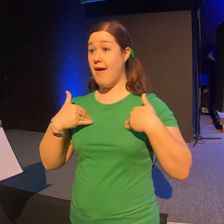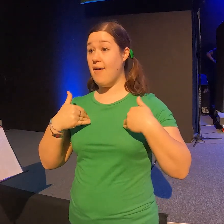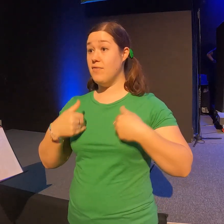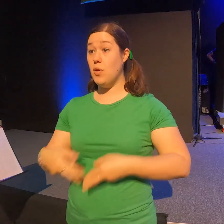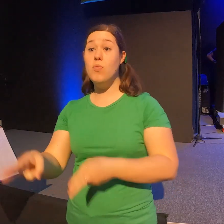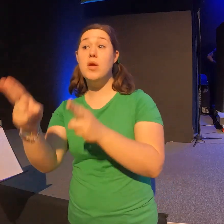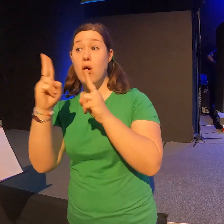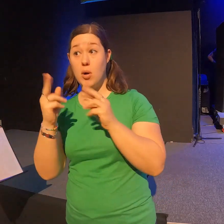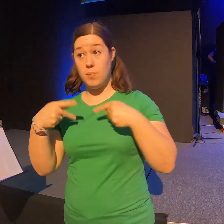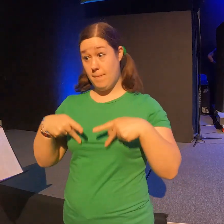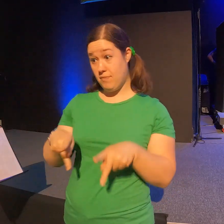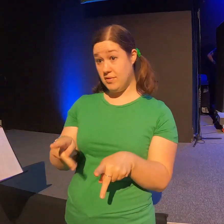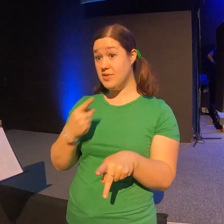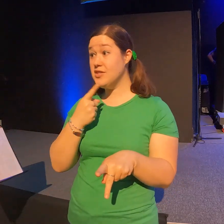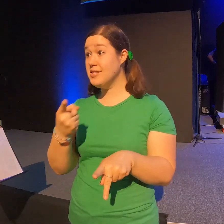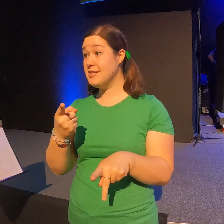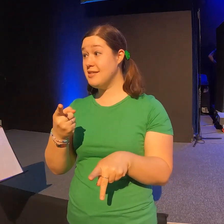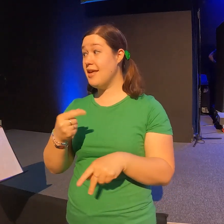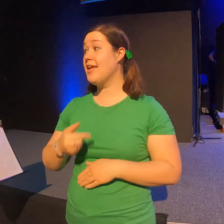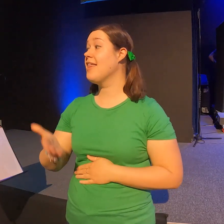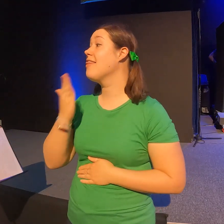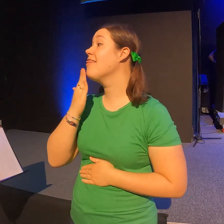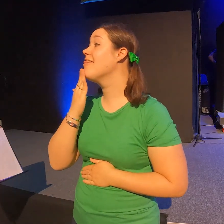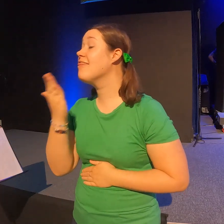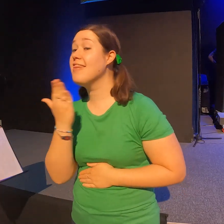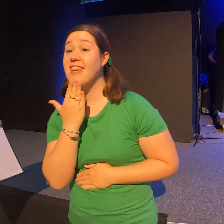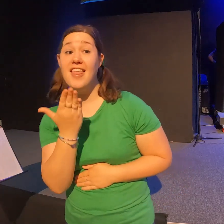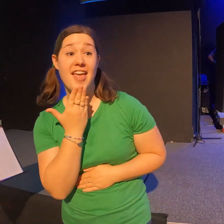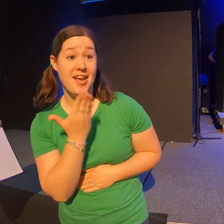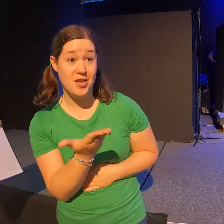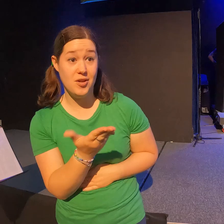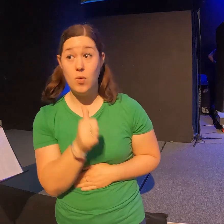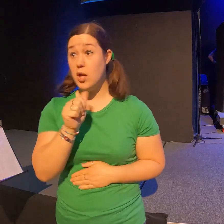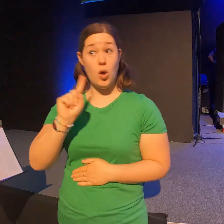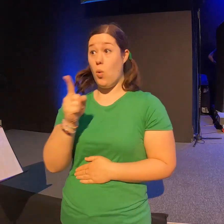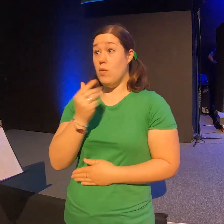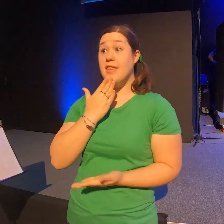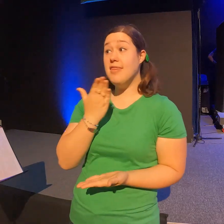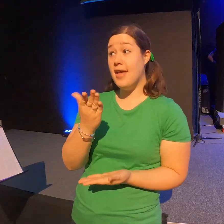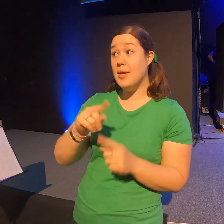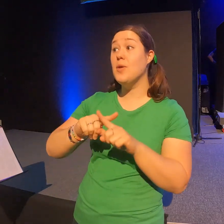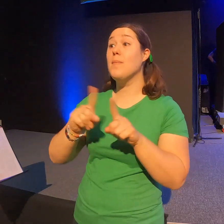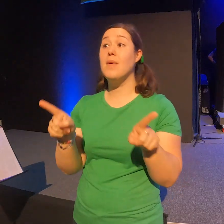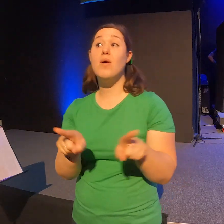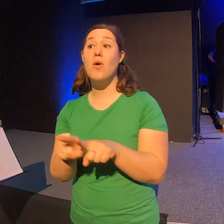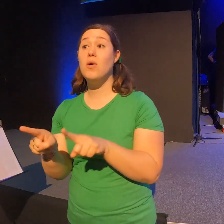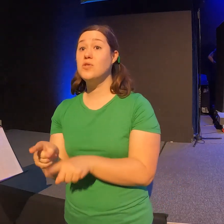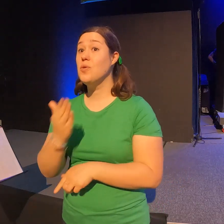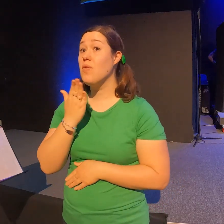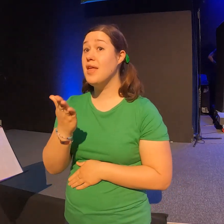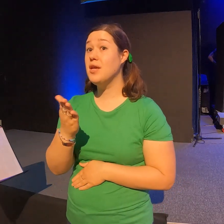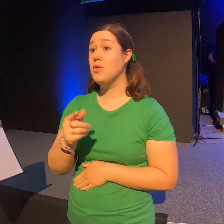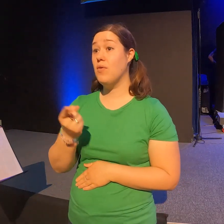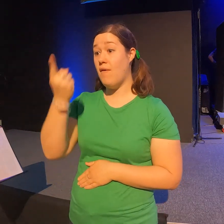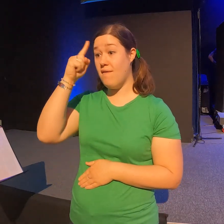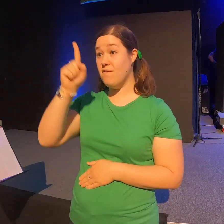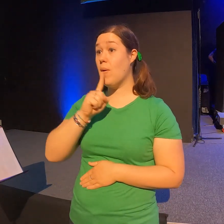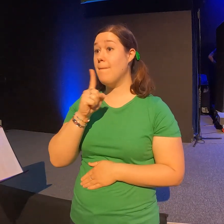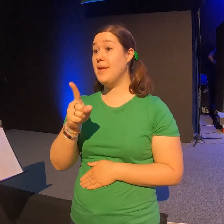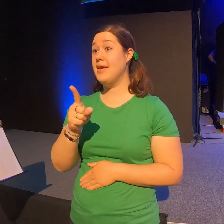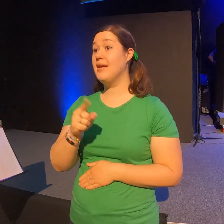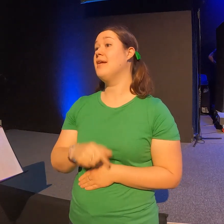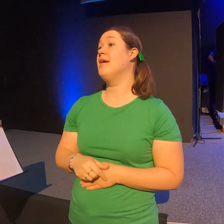to come and say formally thank you. And not only thank you, but thank you for being a top 25 giving